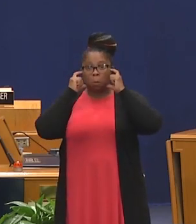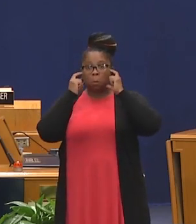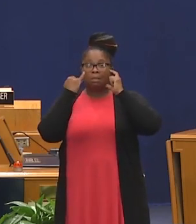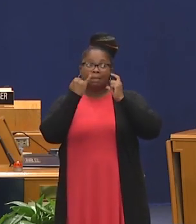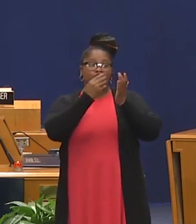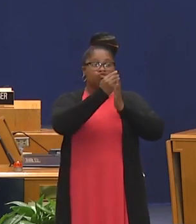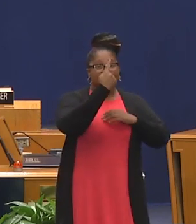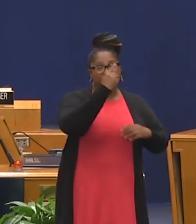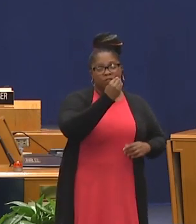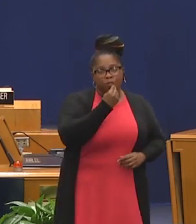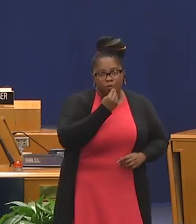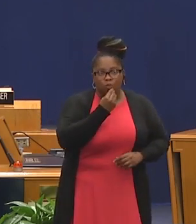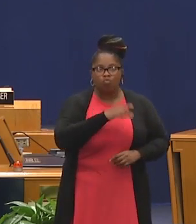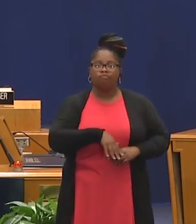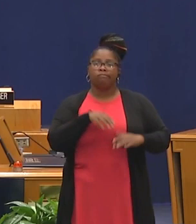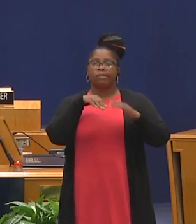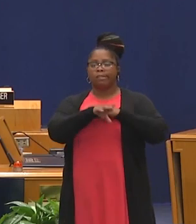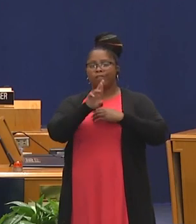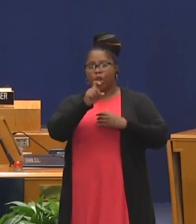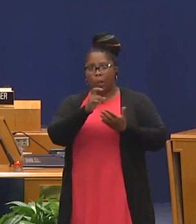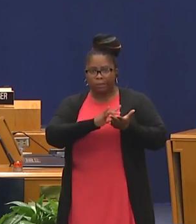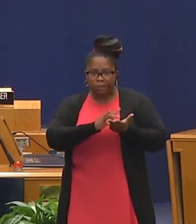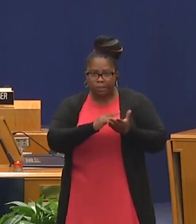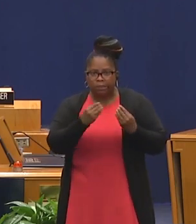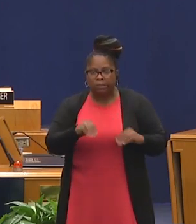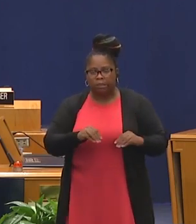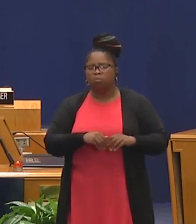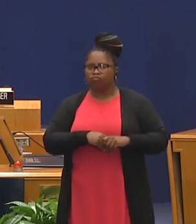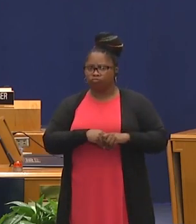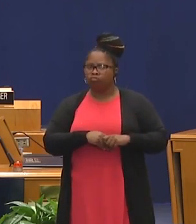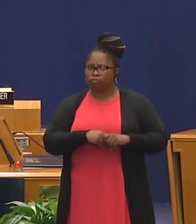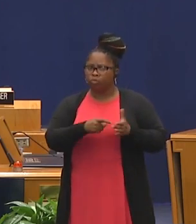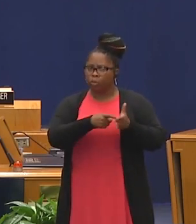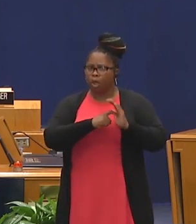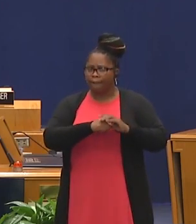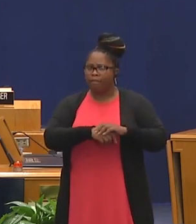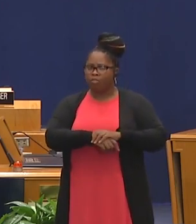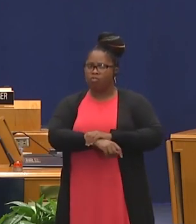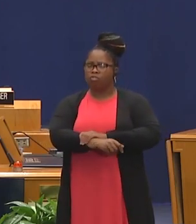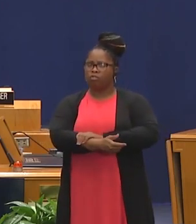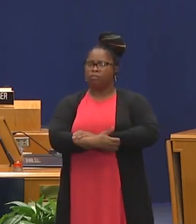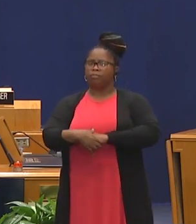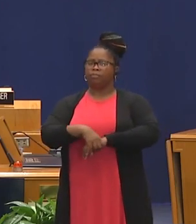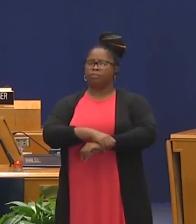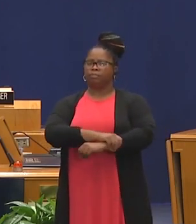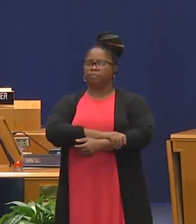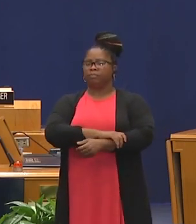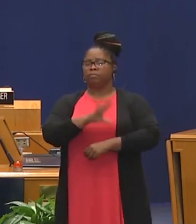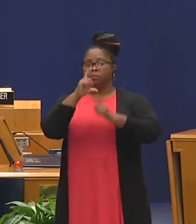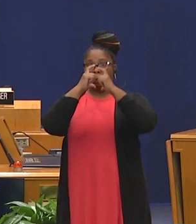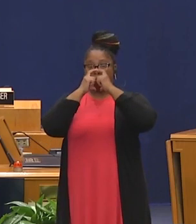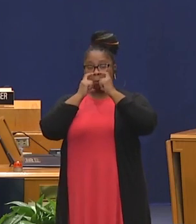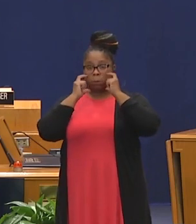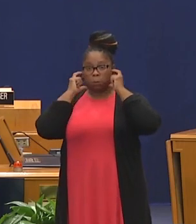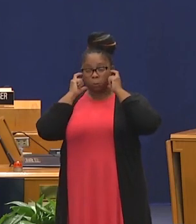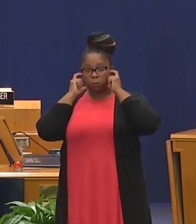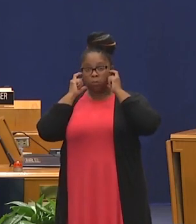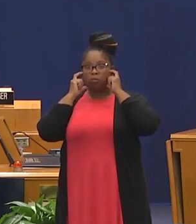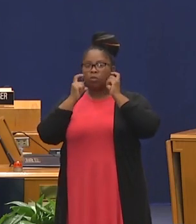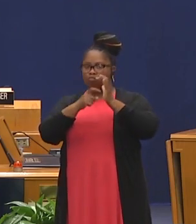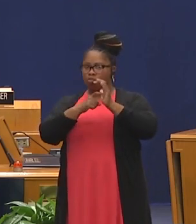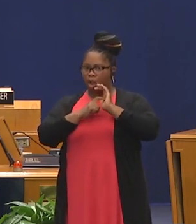food shopping or into a pharmacy. It also means wearing your cloth face covering when you drop